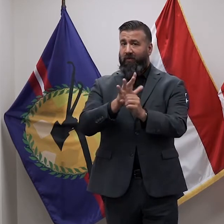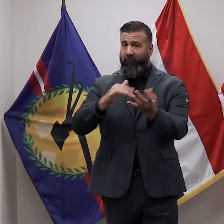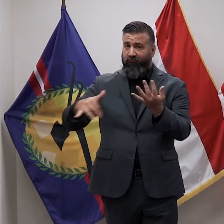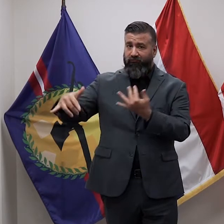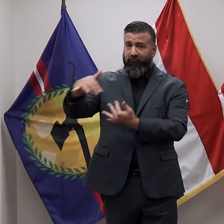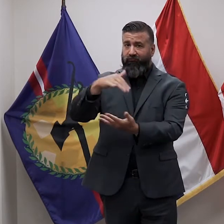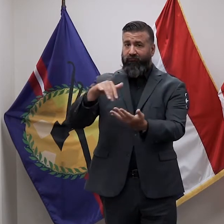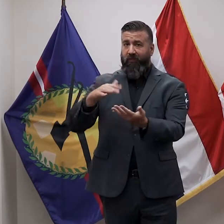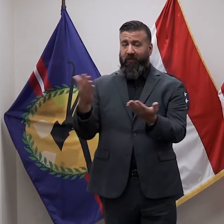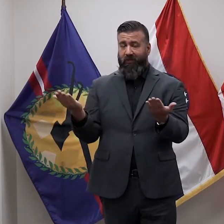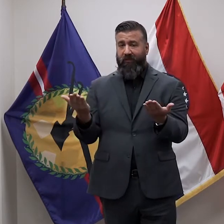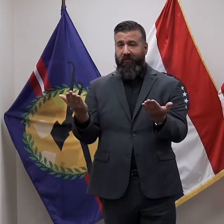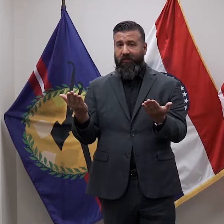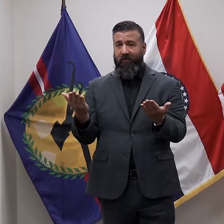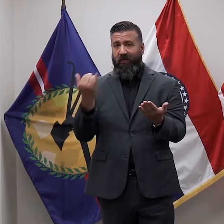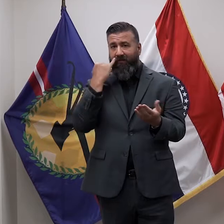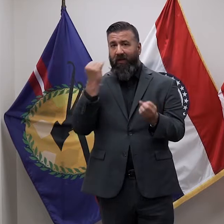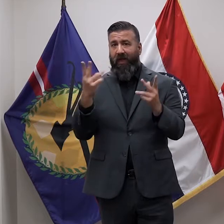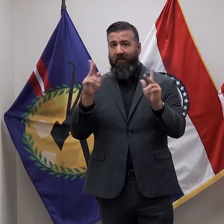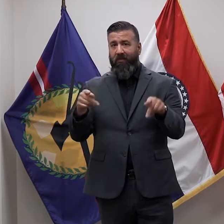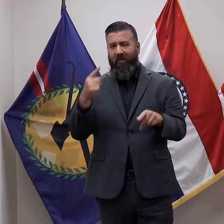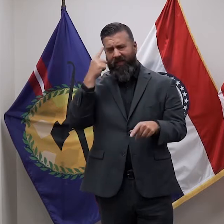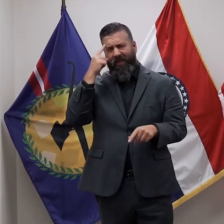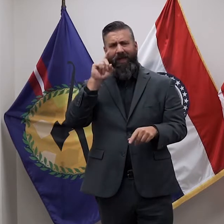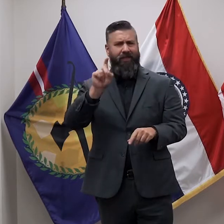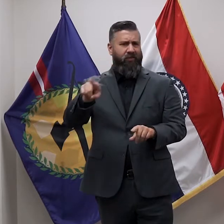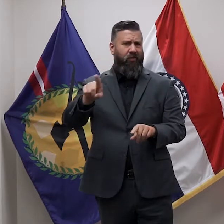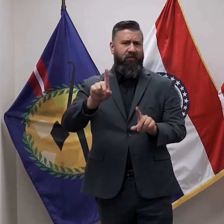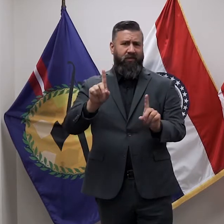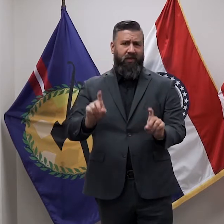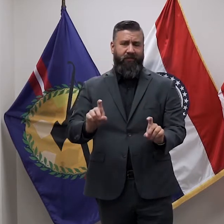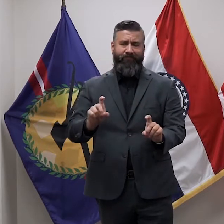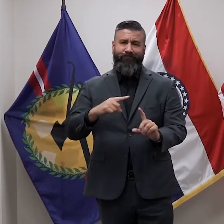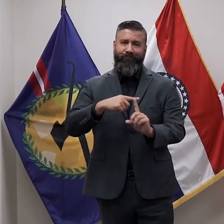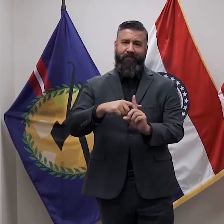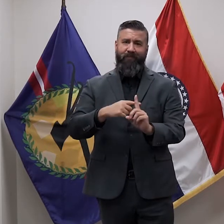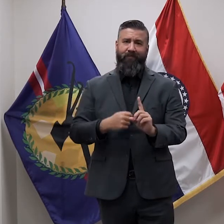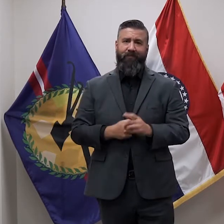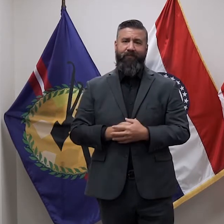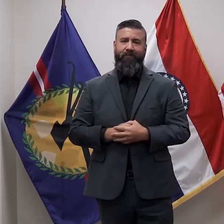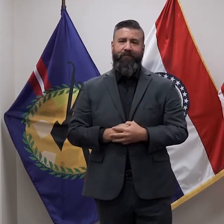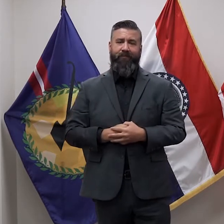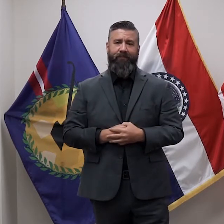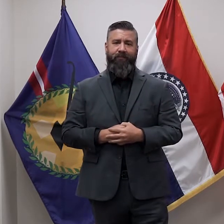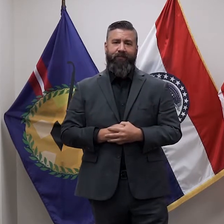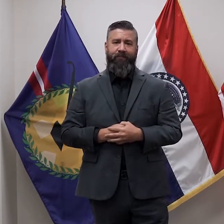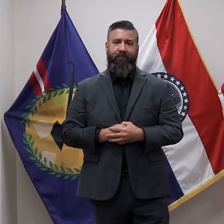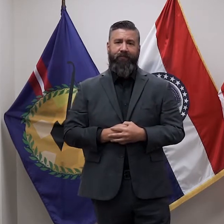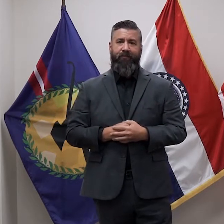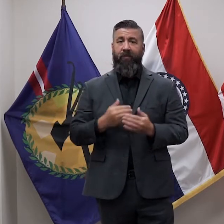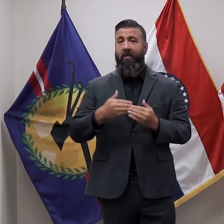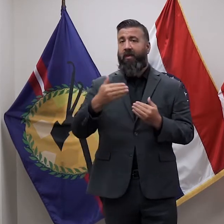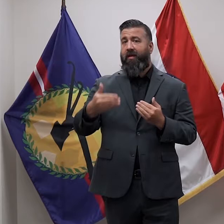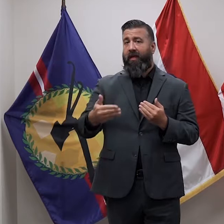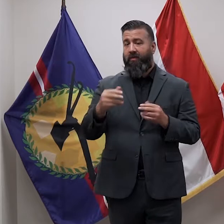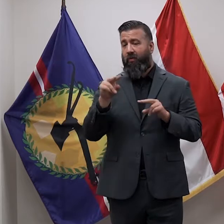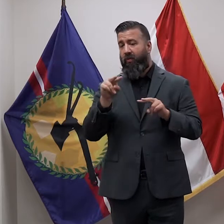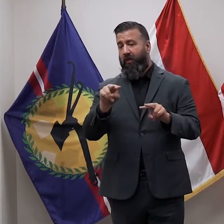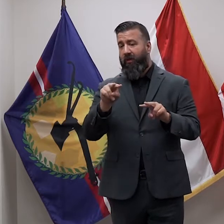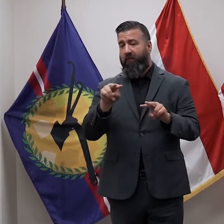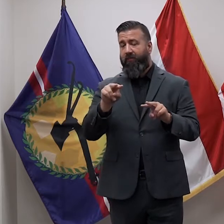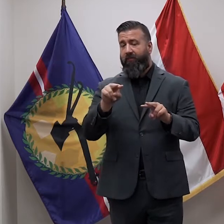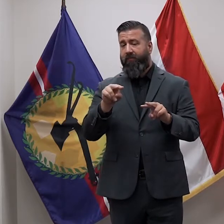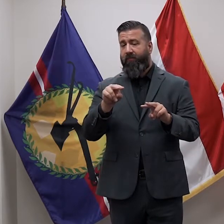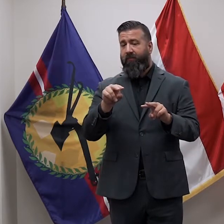the community if a lot of people that are coming and thinking that they need a test are turning out to be positive. One of the next things that we want to look at